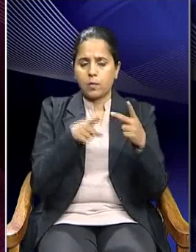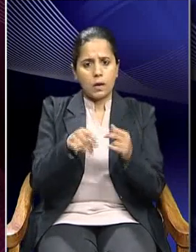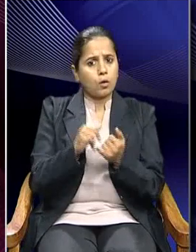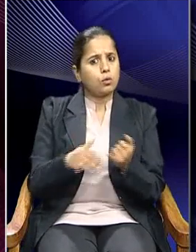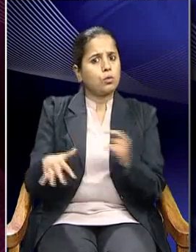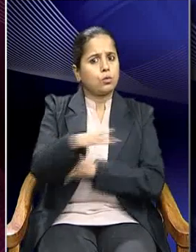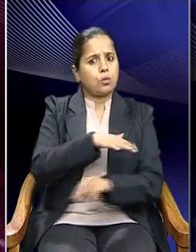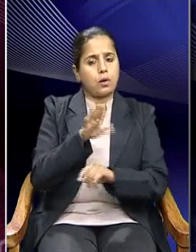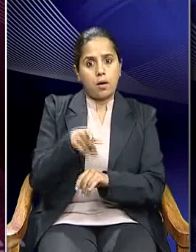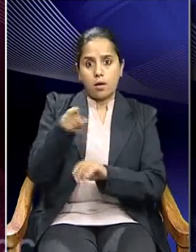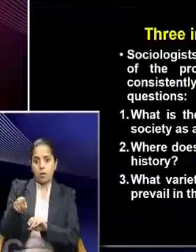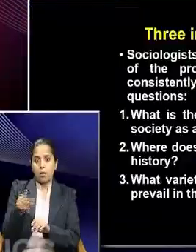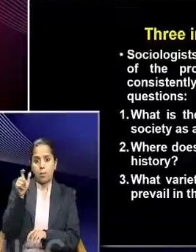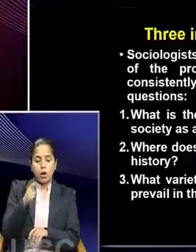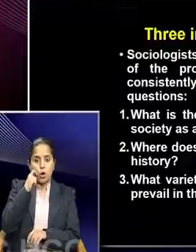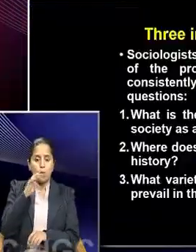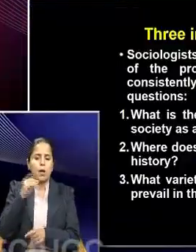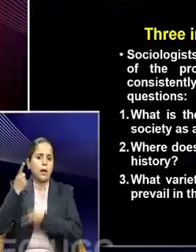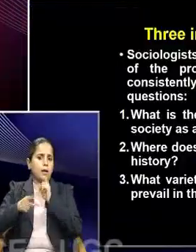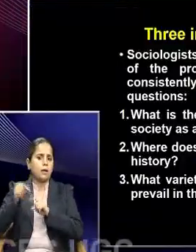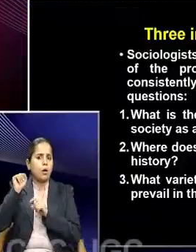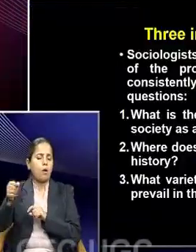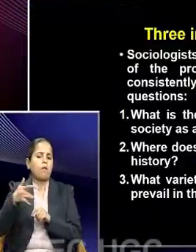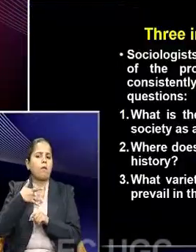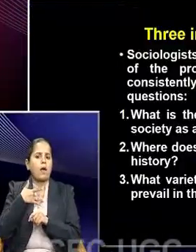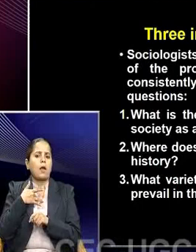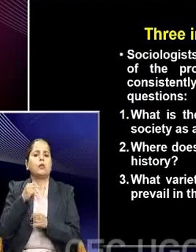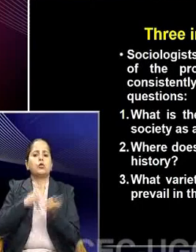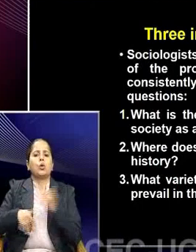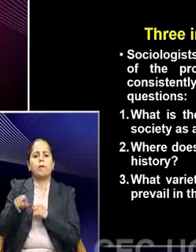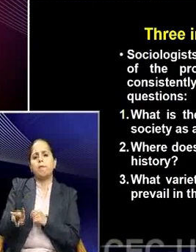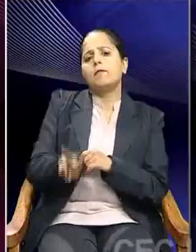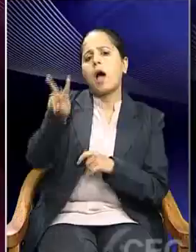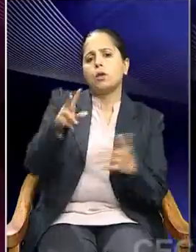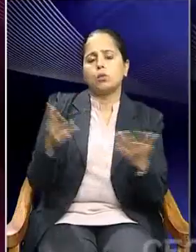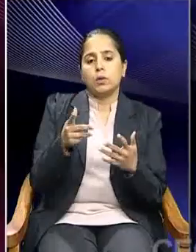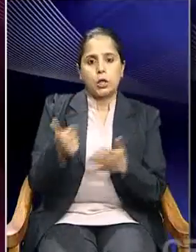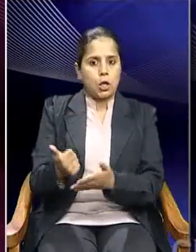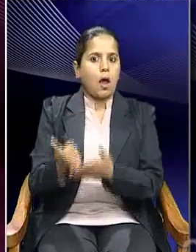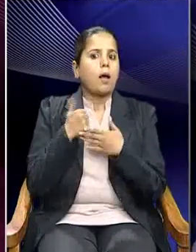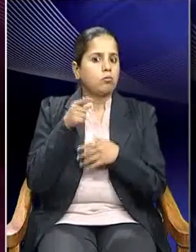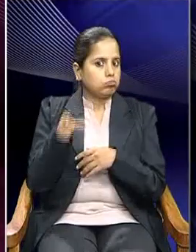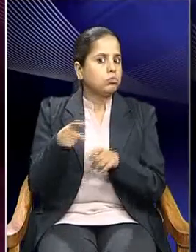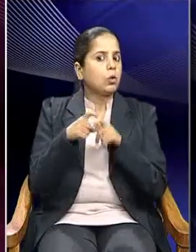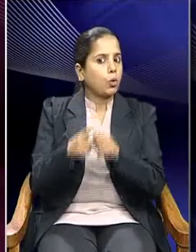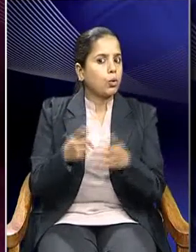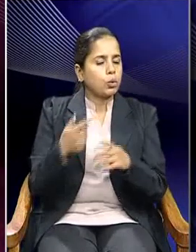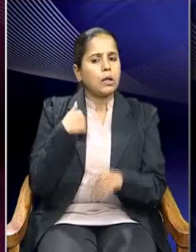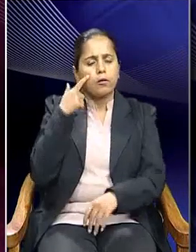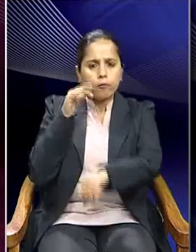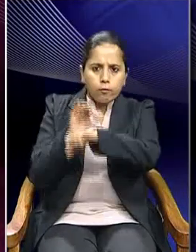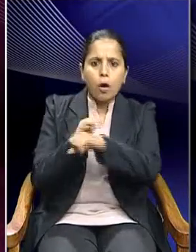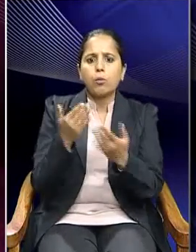society stand in human history? This question basically helps us to trace through